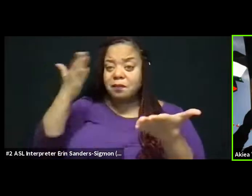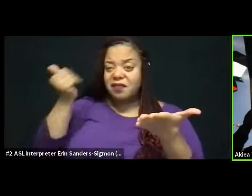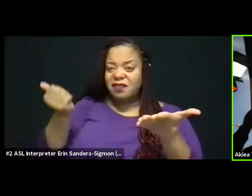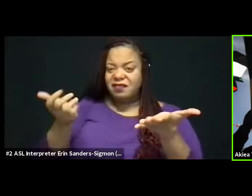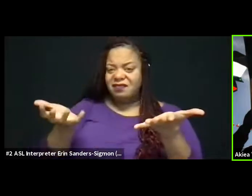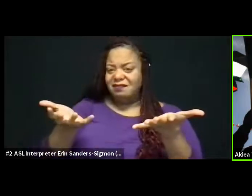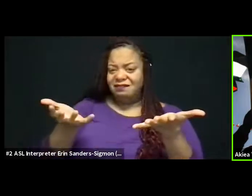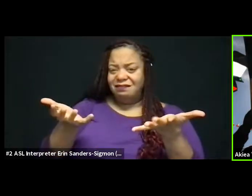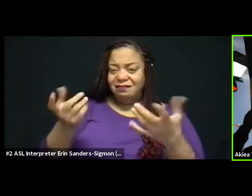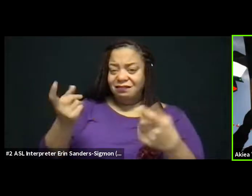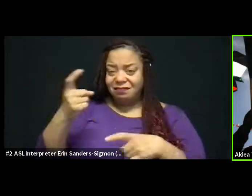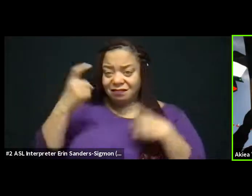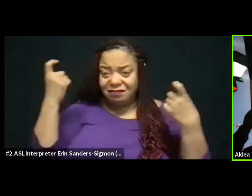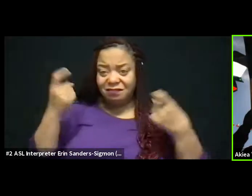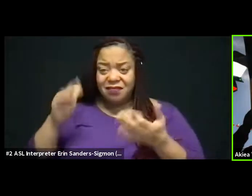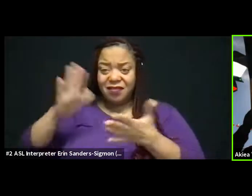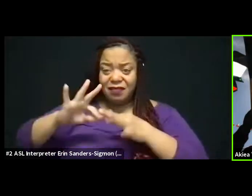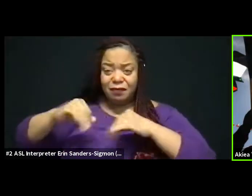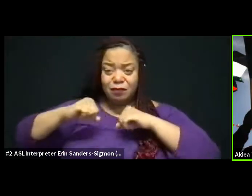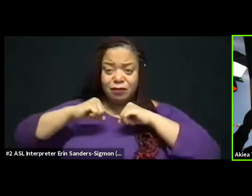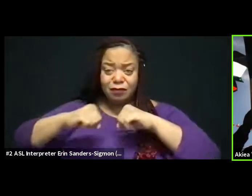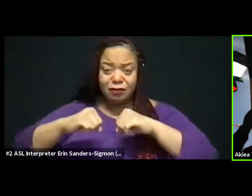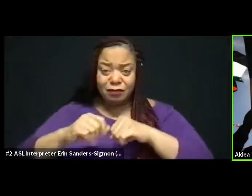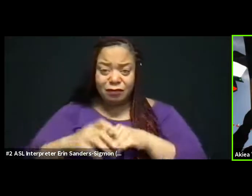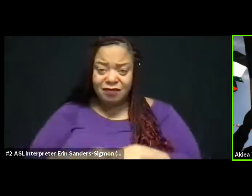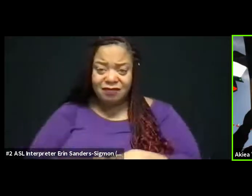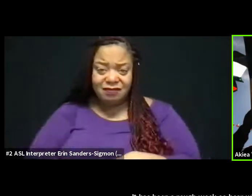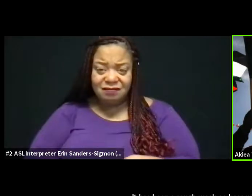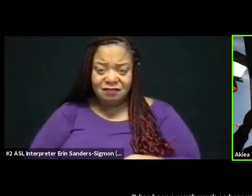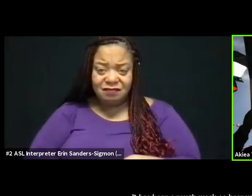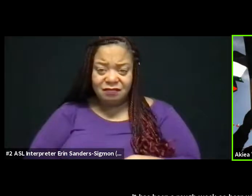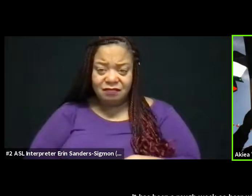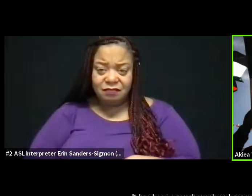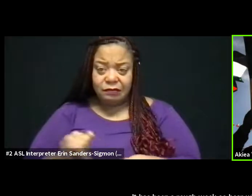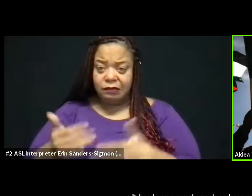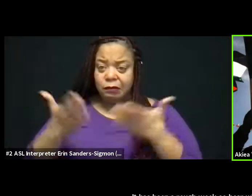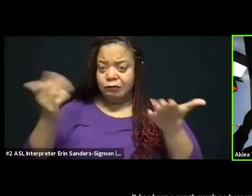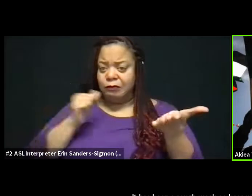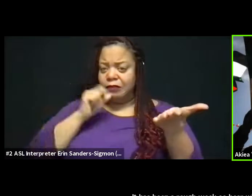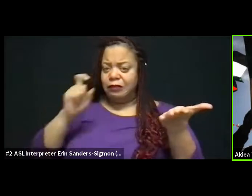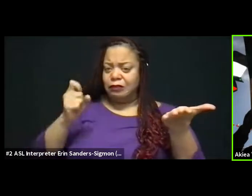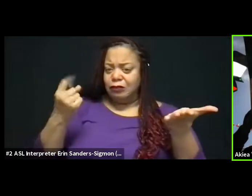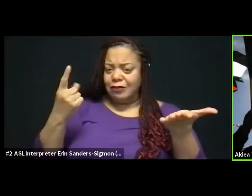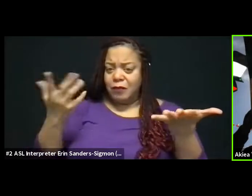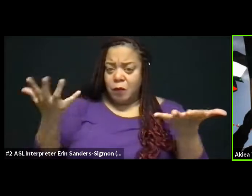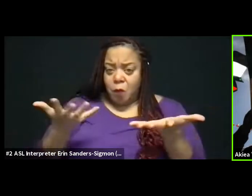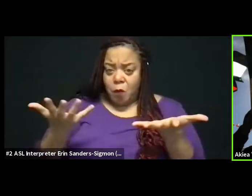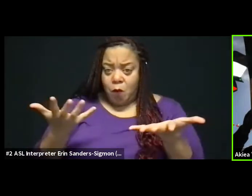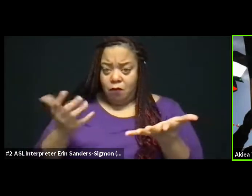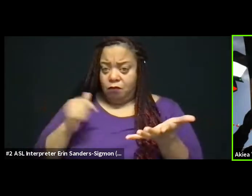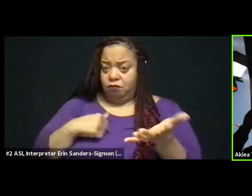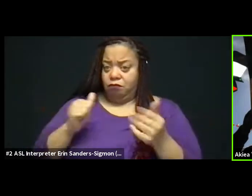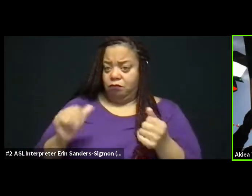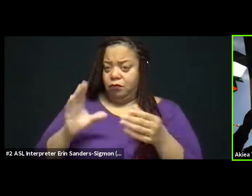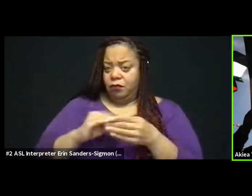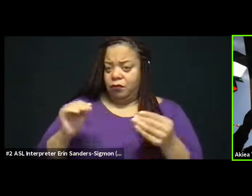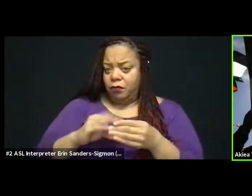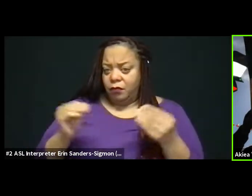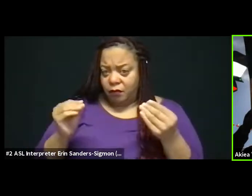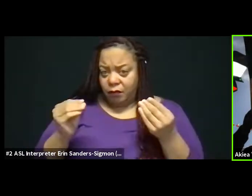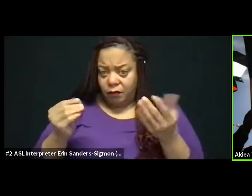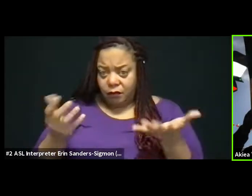I don't necessarily understand exactly what you're going through with COVID being in the classroom, I